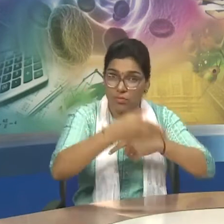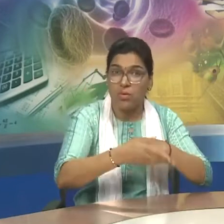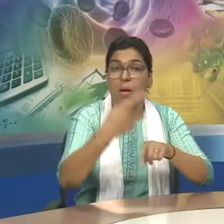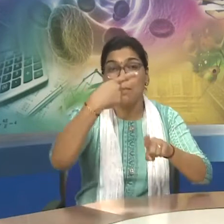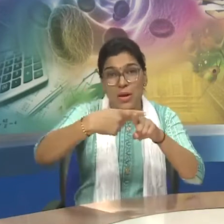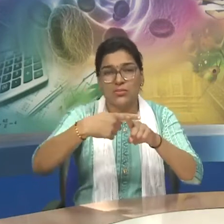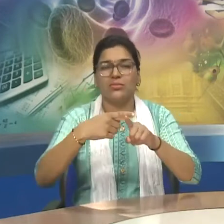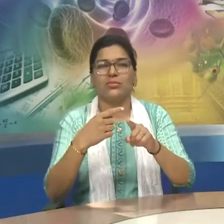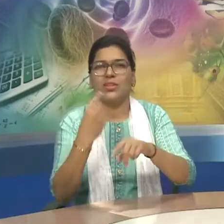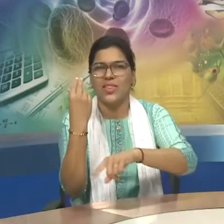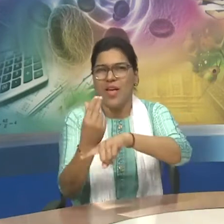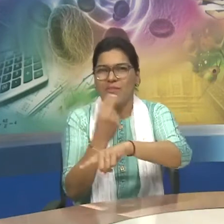of